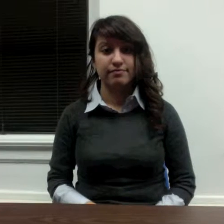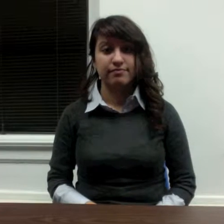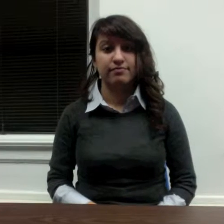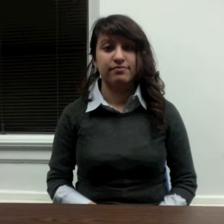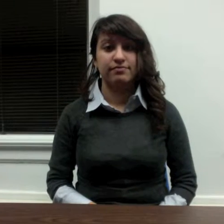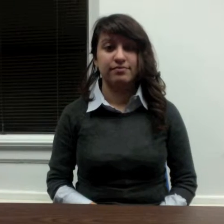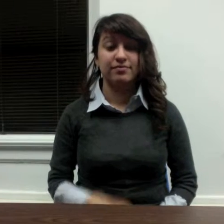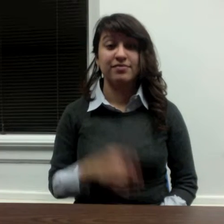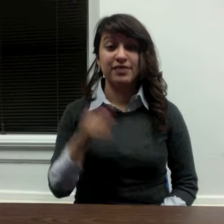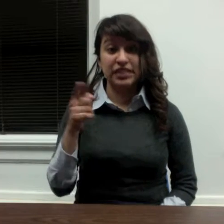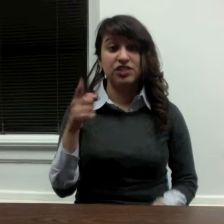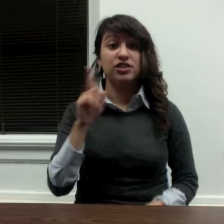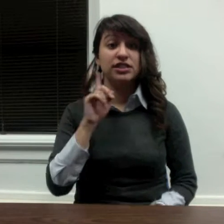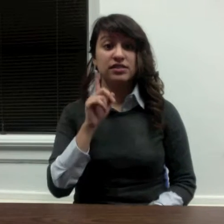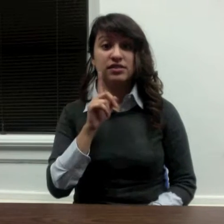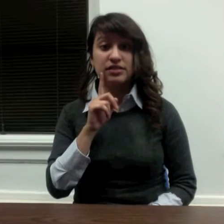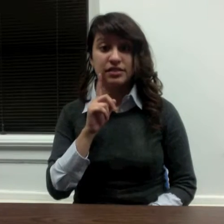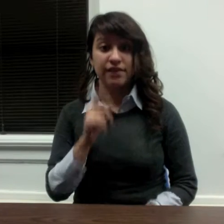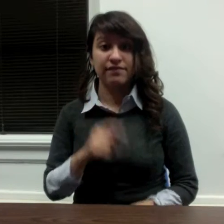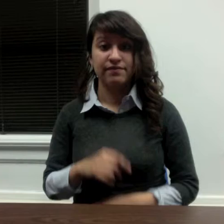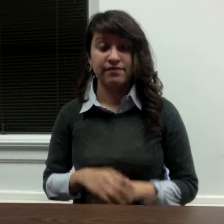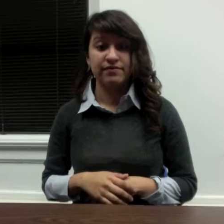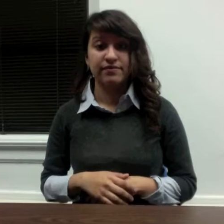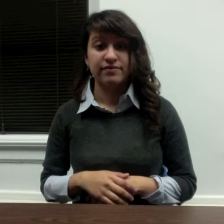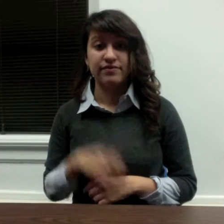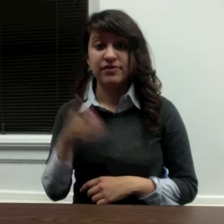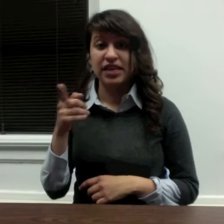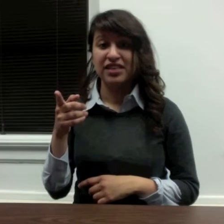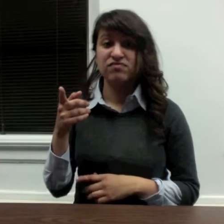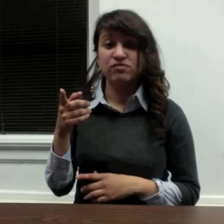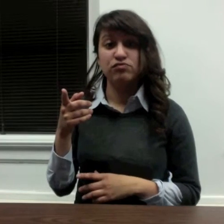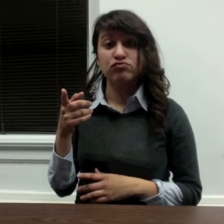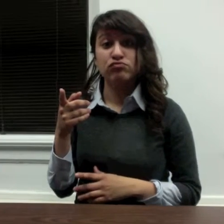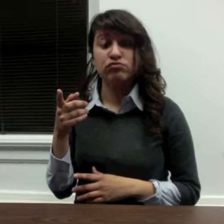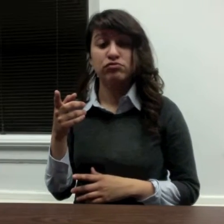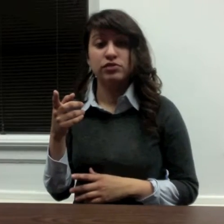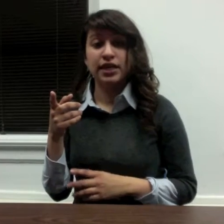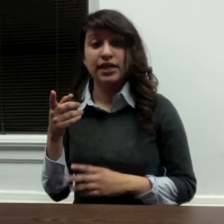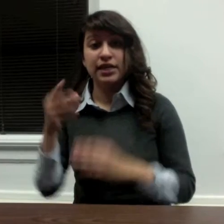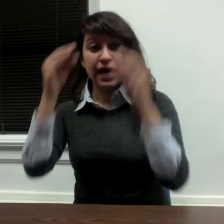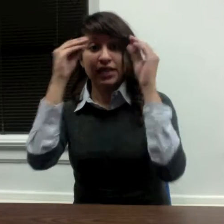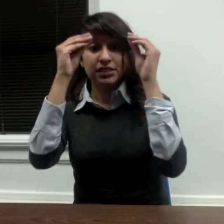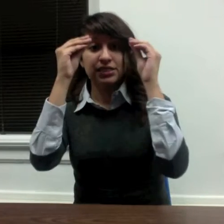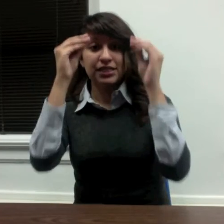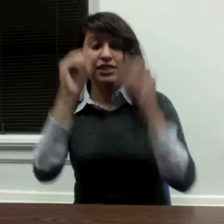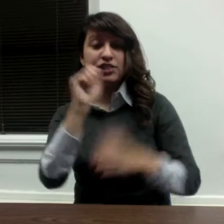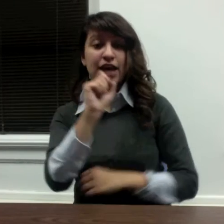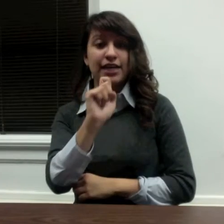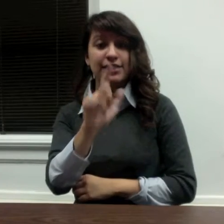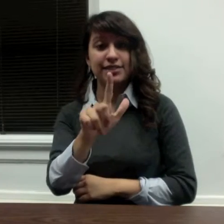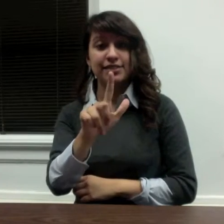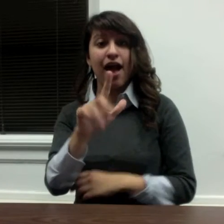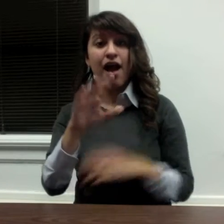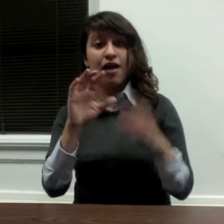She is a deaf woman who has been teaching ASL classes and workshops